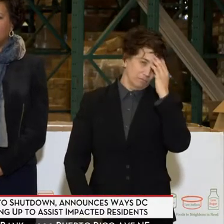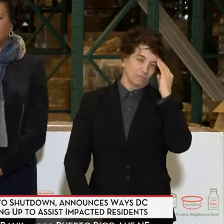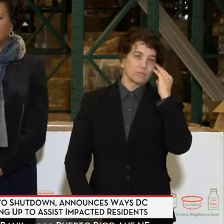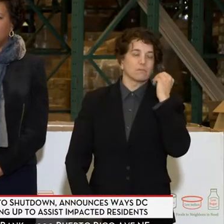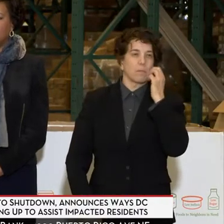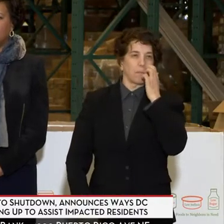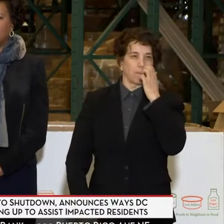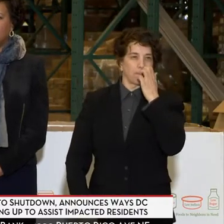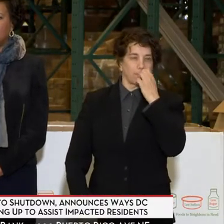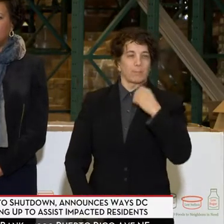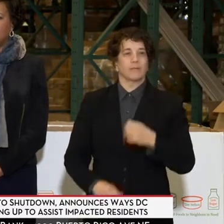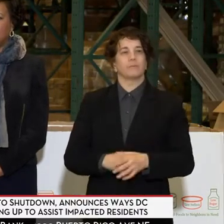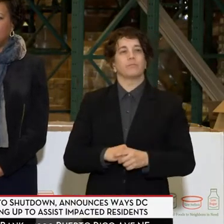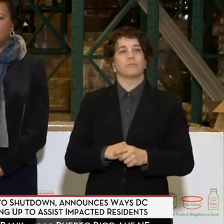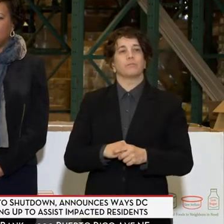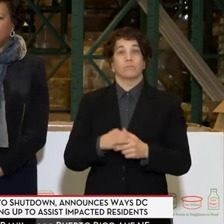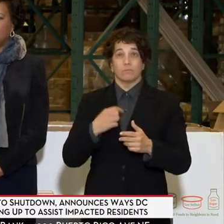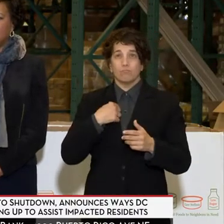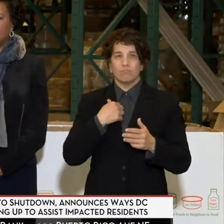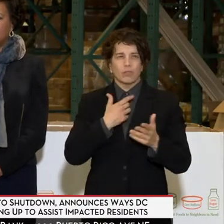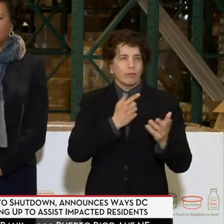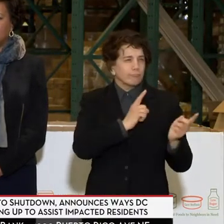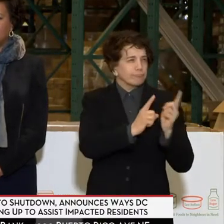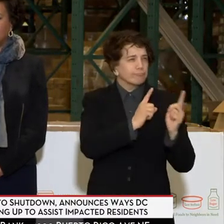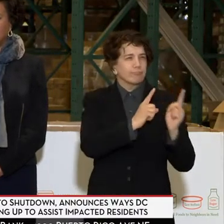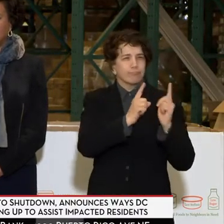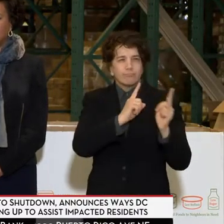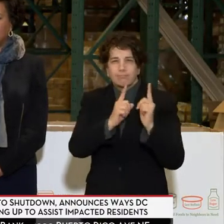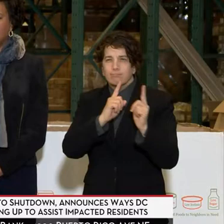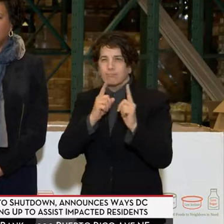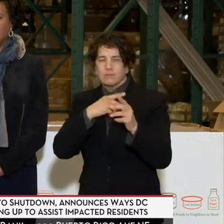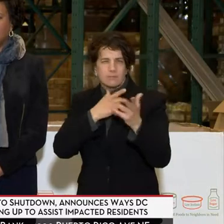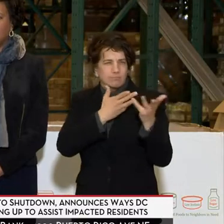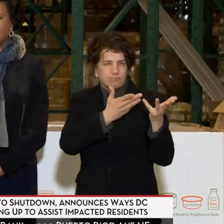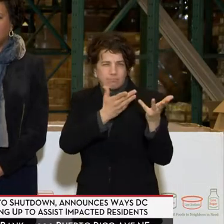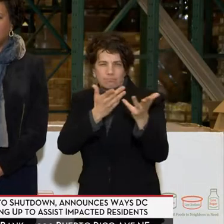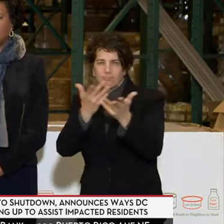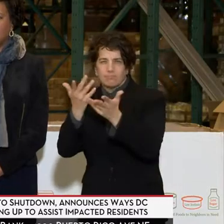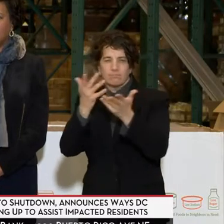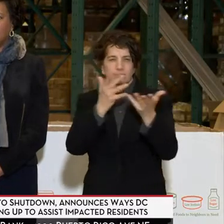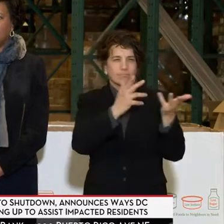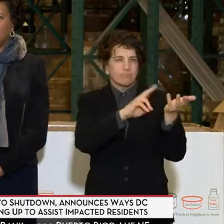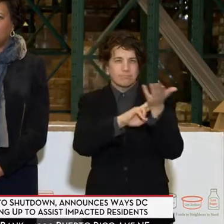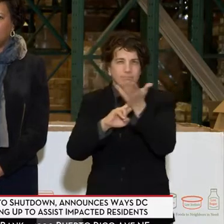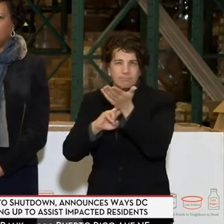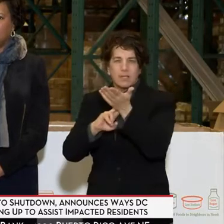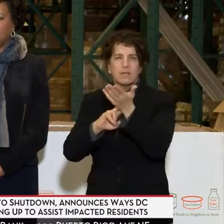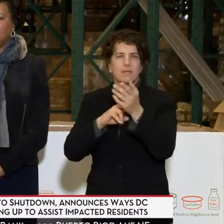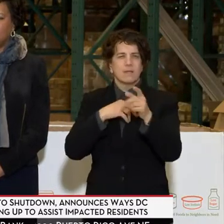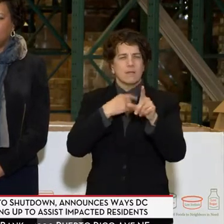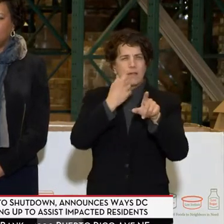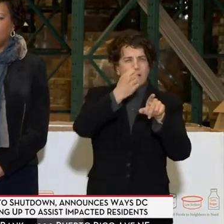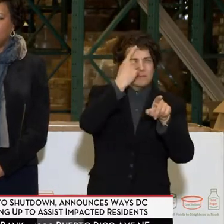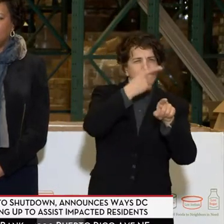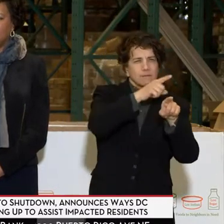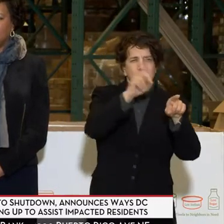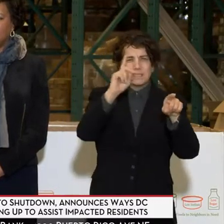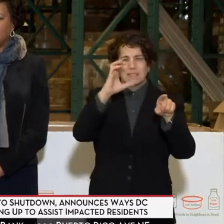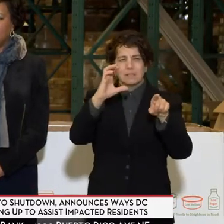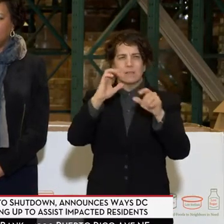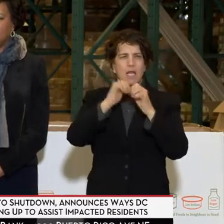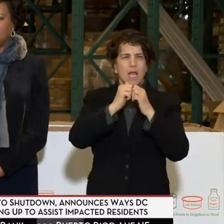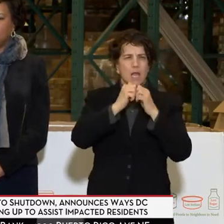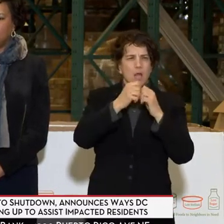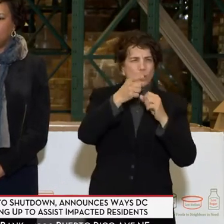them what I can learn about what's being done and any suggestions they may